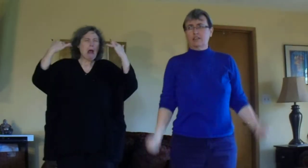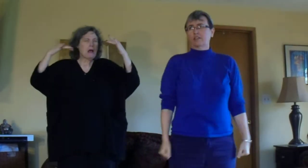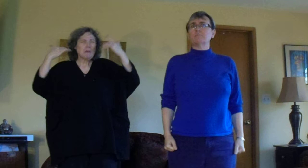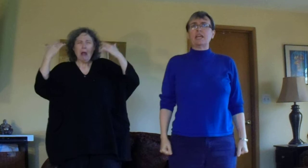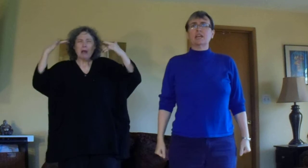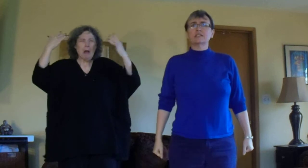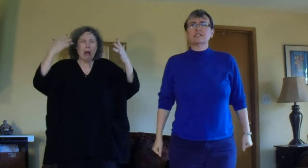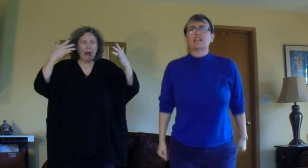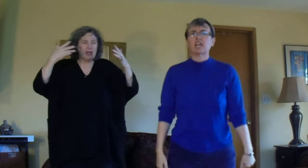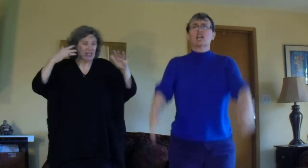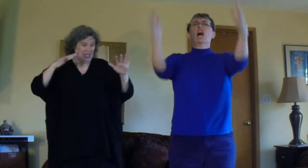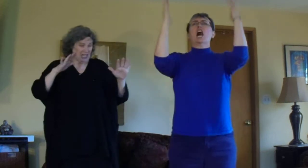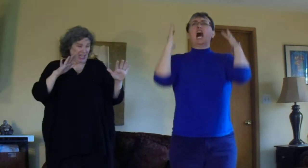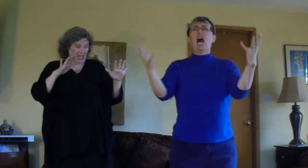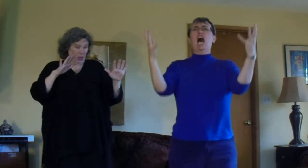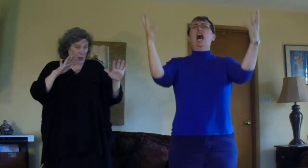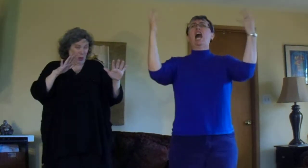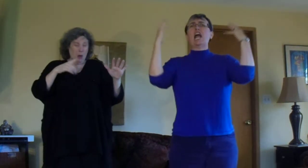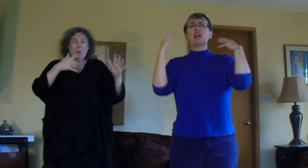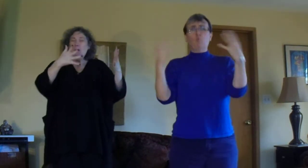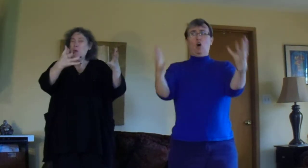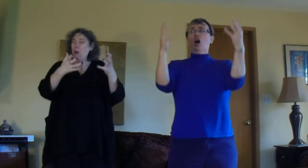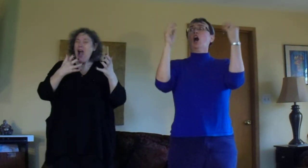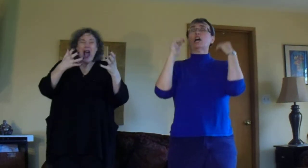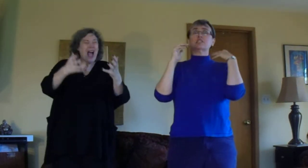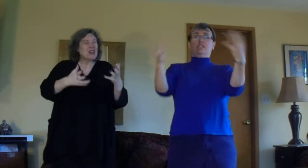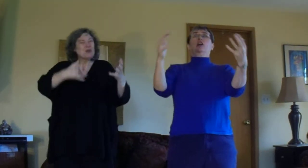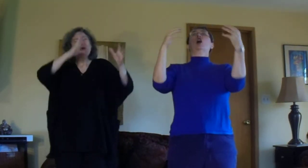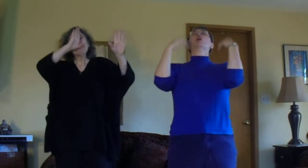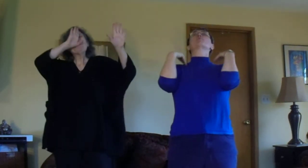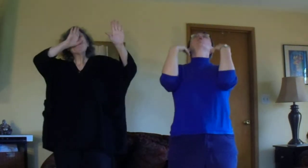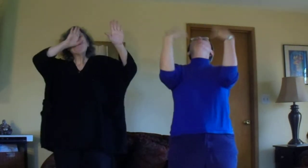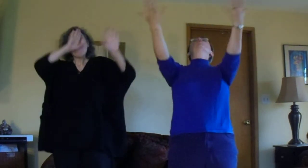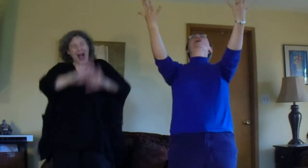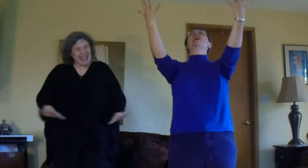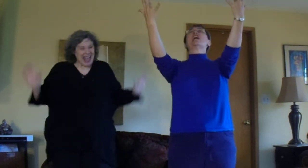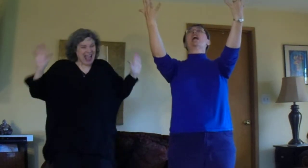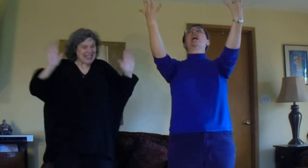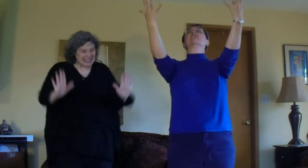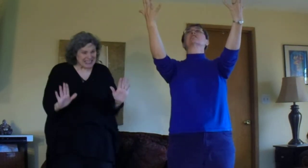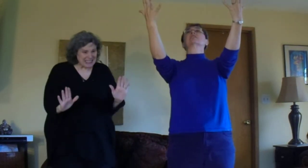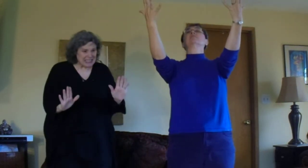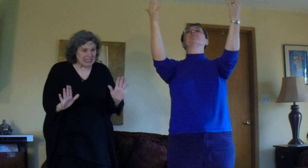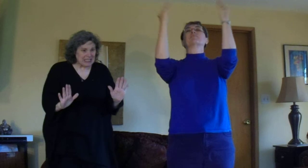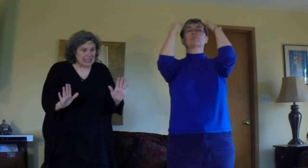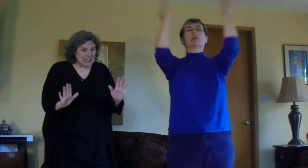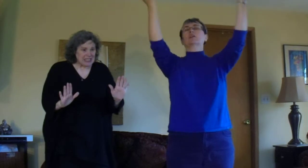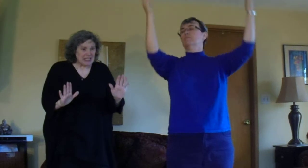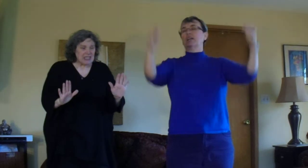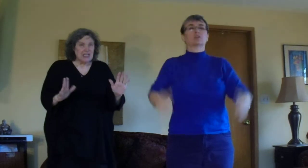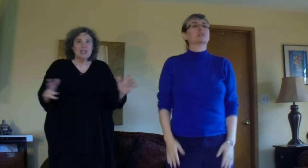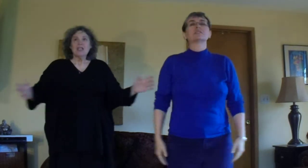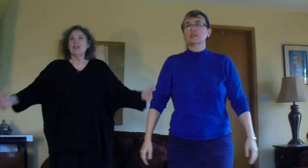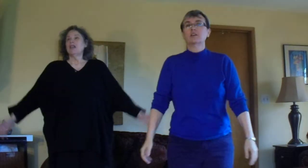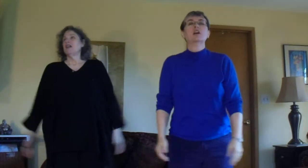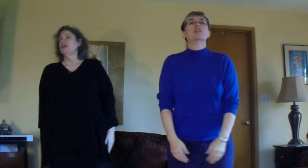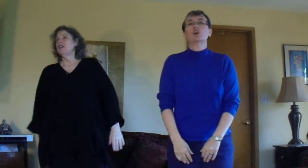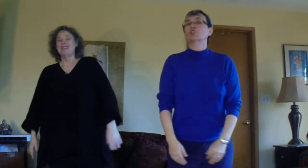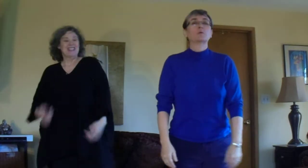The man said, "I want some quiet." My goodness, the old woman